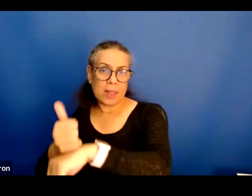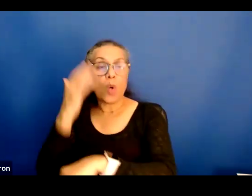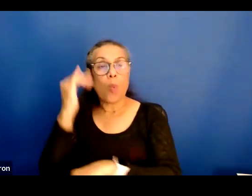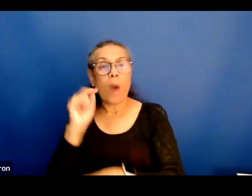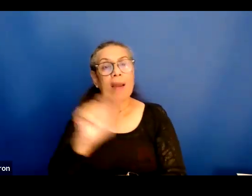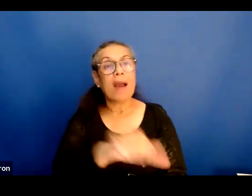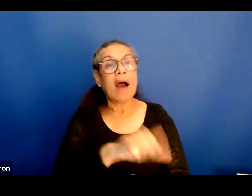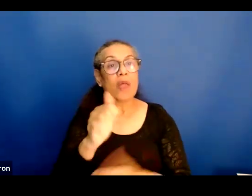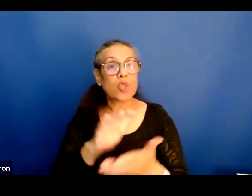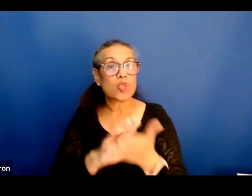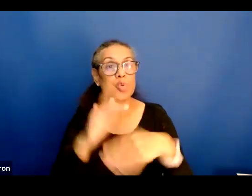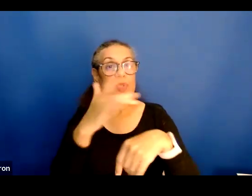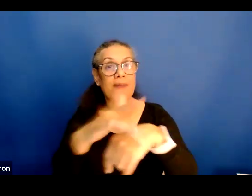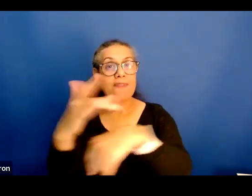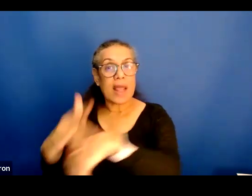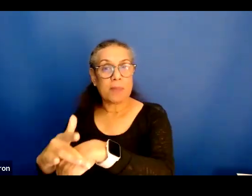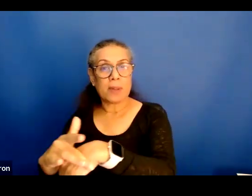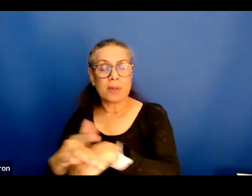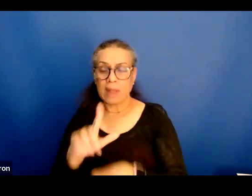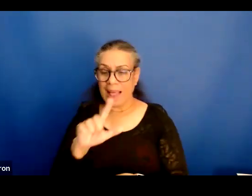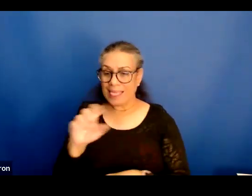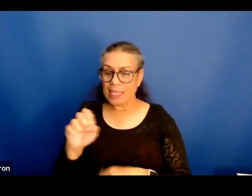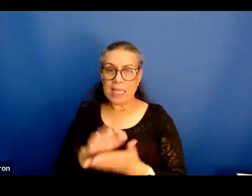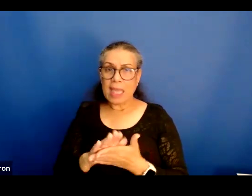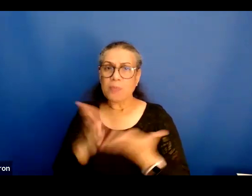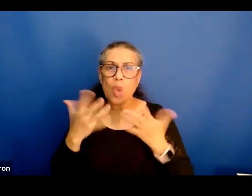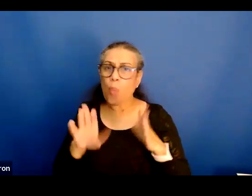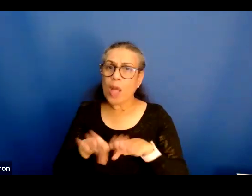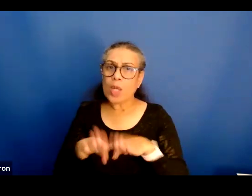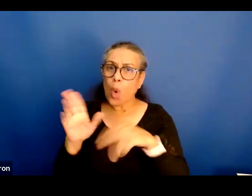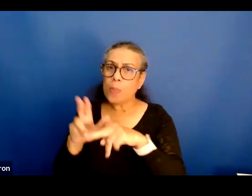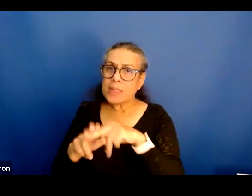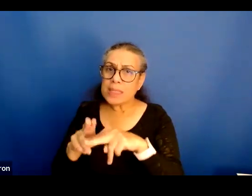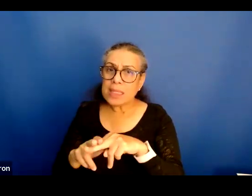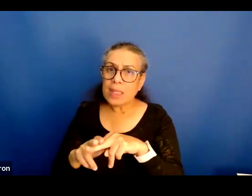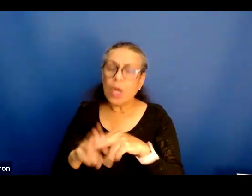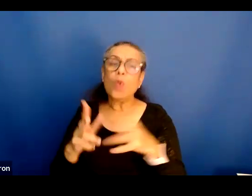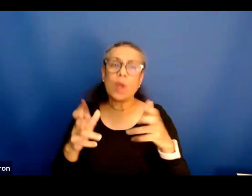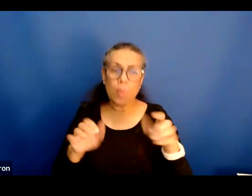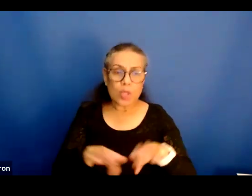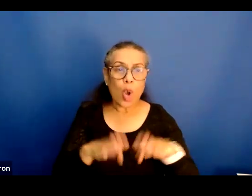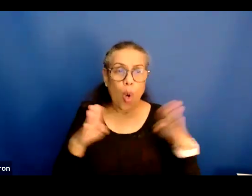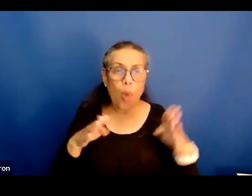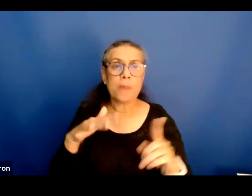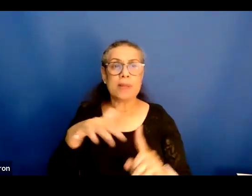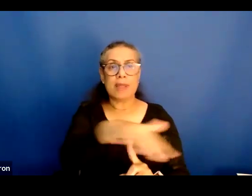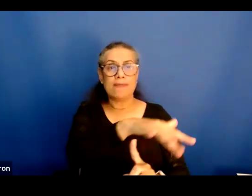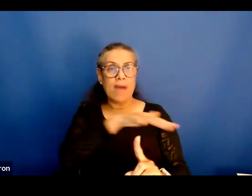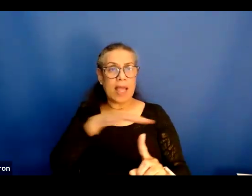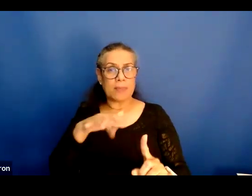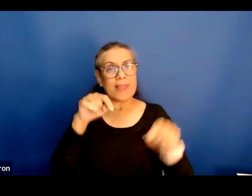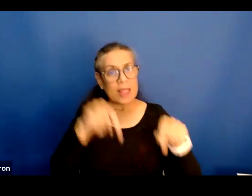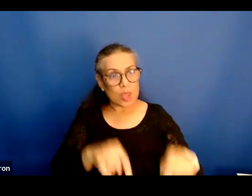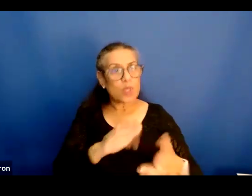schools have open seats. But Lee Academy parents don't want any open seat. We want the nurturing and inclusive environment that this